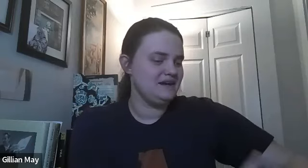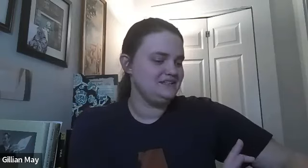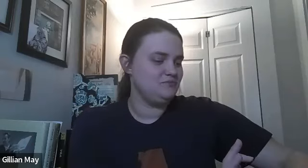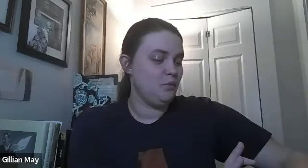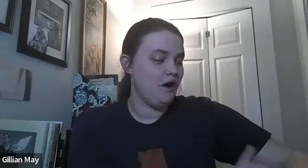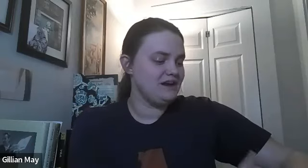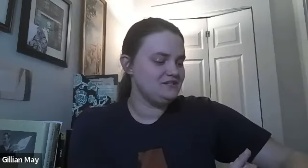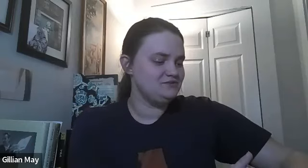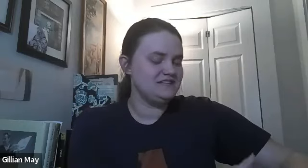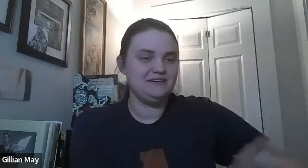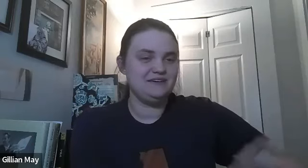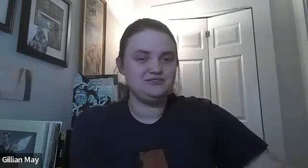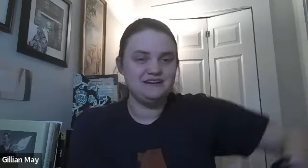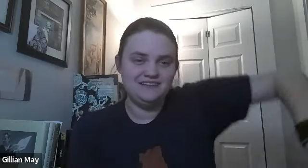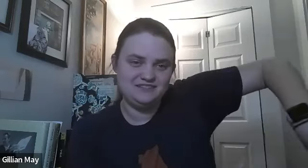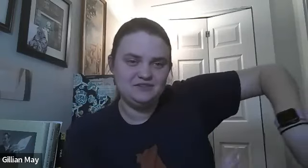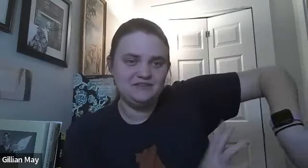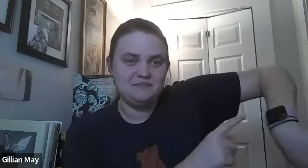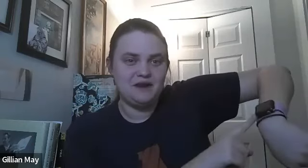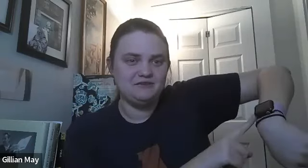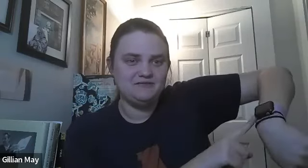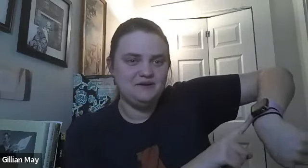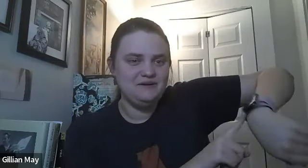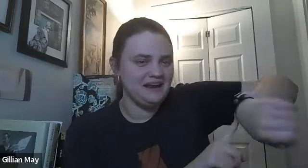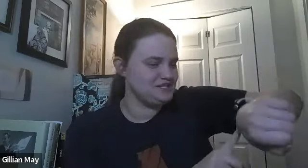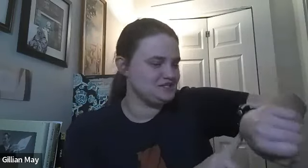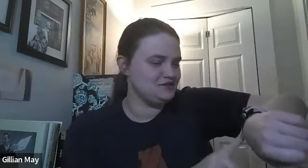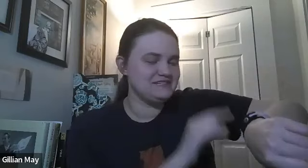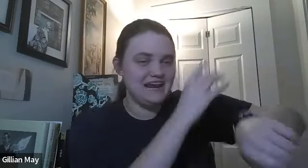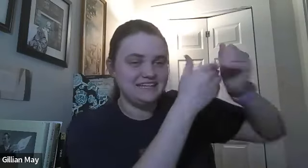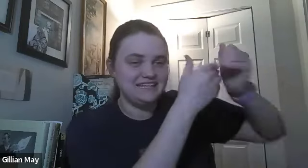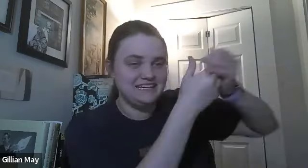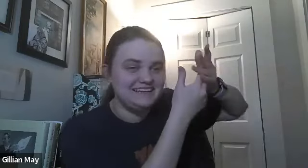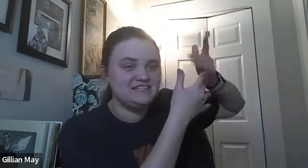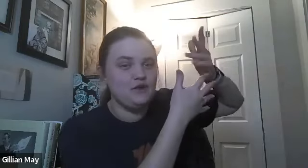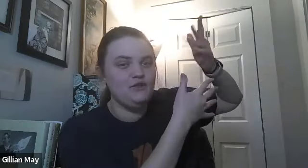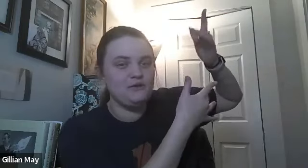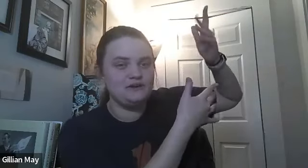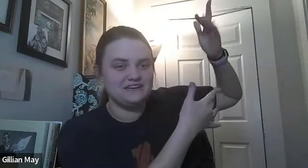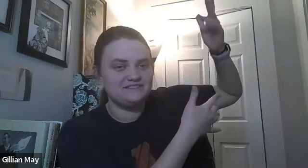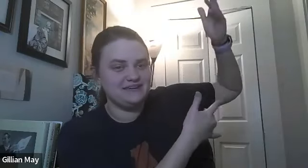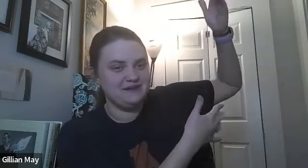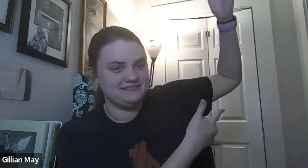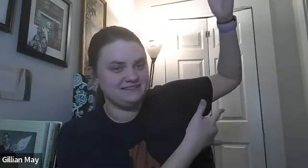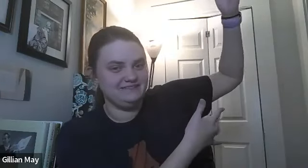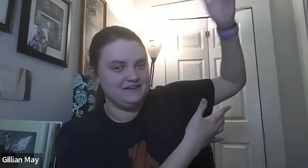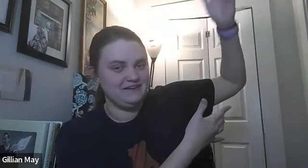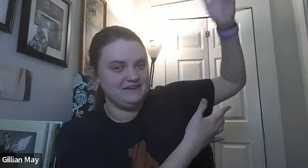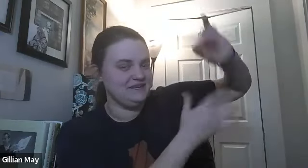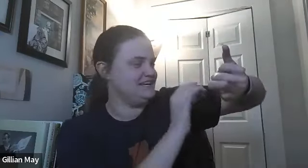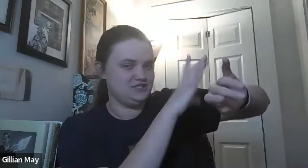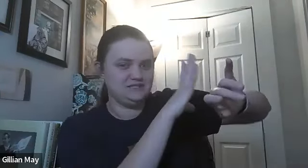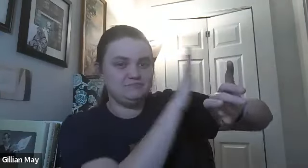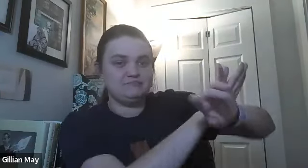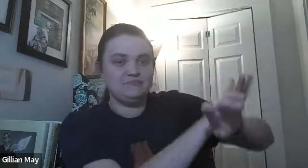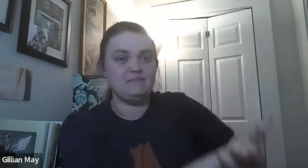my watch was like trying to like do like the microphone and I just looked and I had like, a list of all the words I've said past like 5 minutes and it just kept